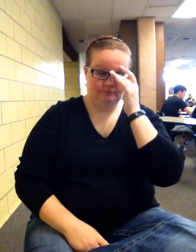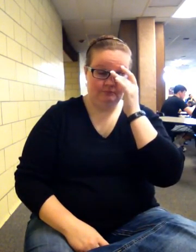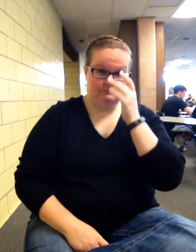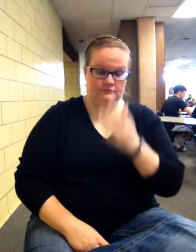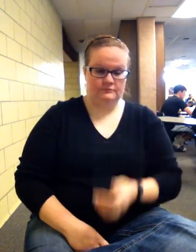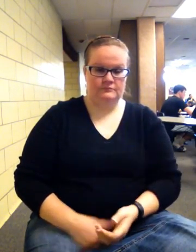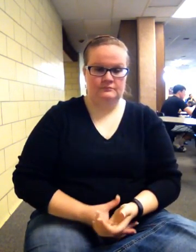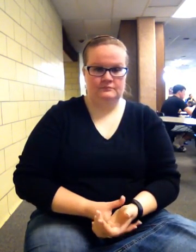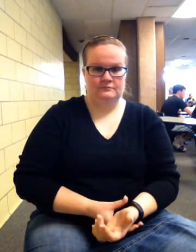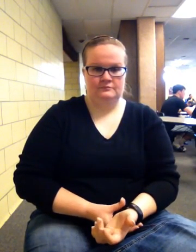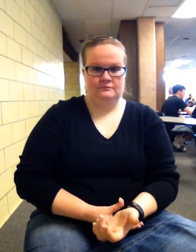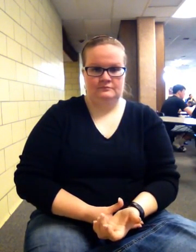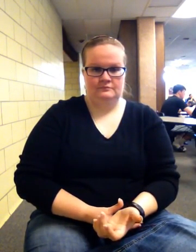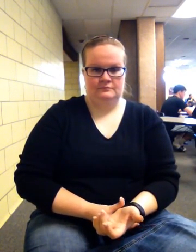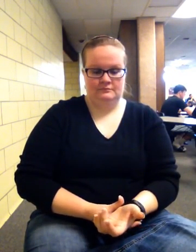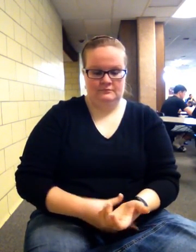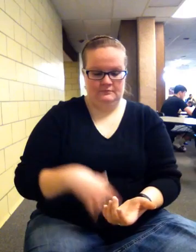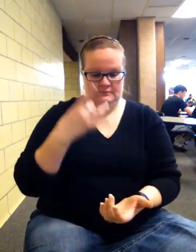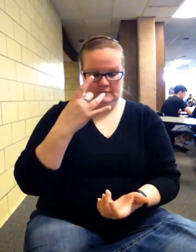It's an eight year project. So N is eight.